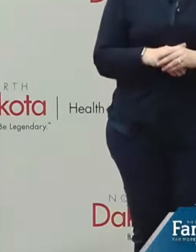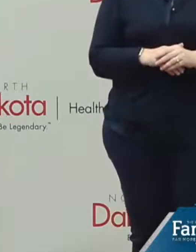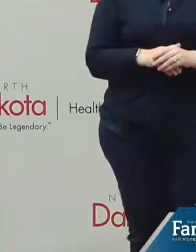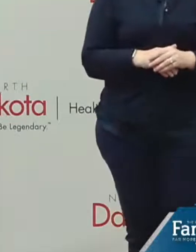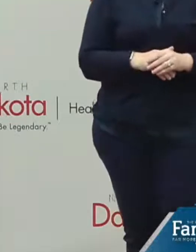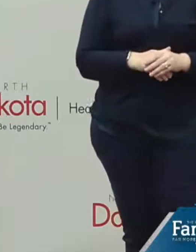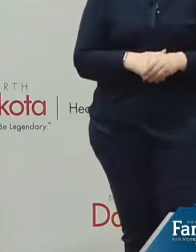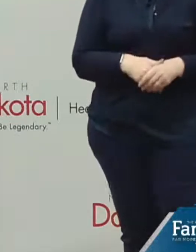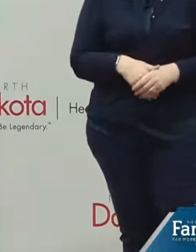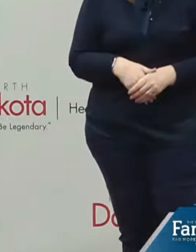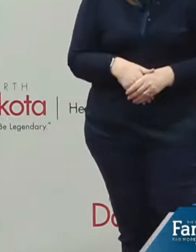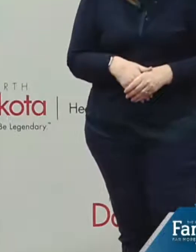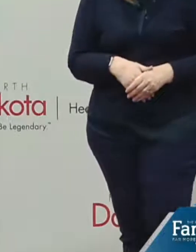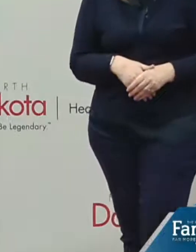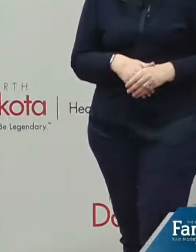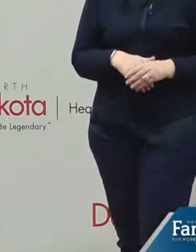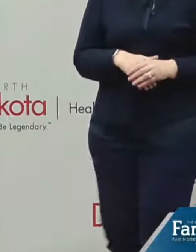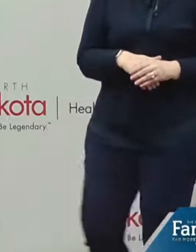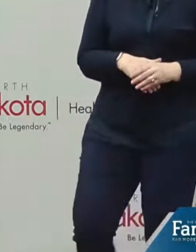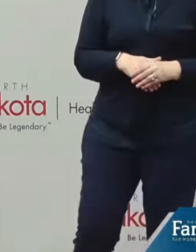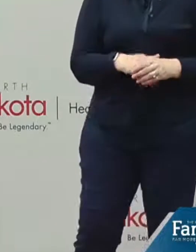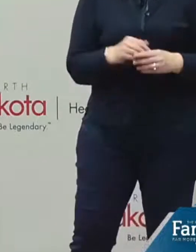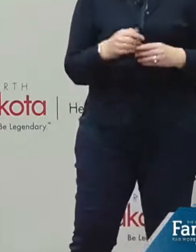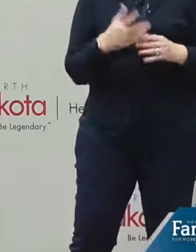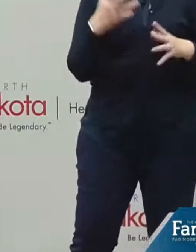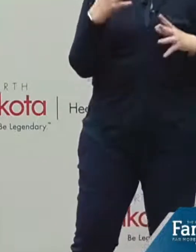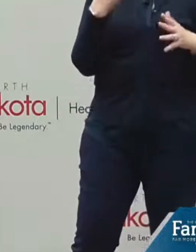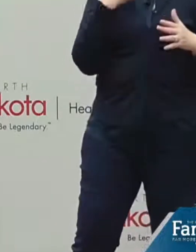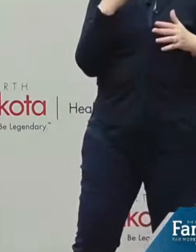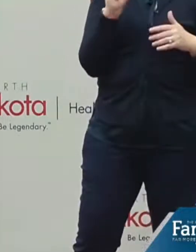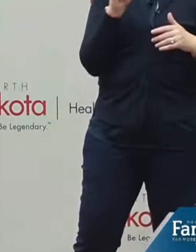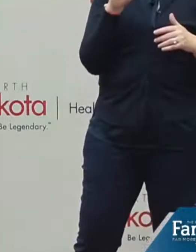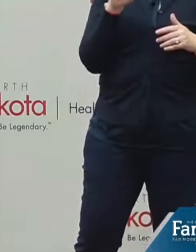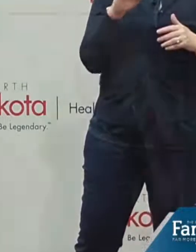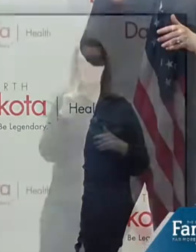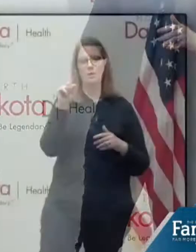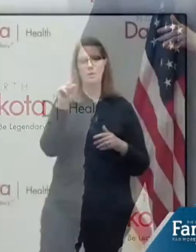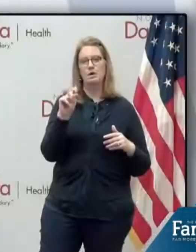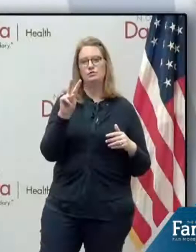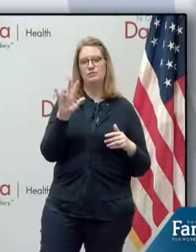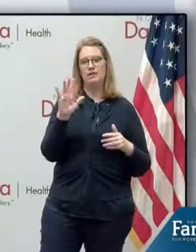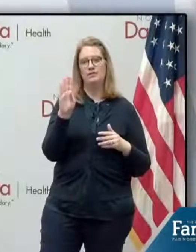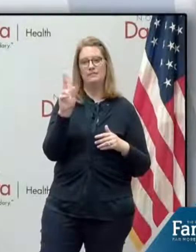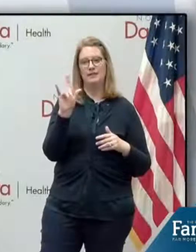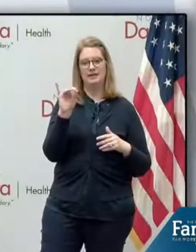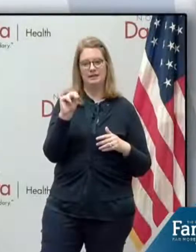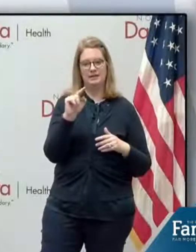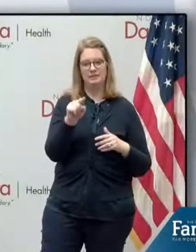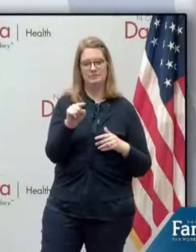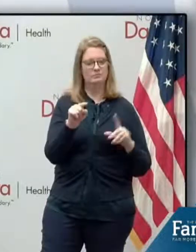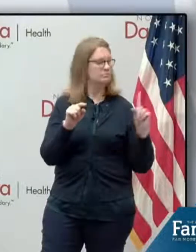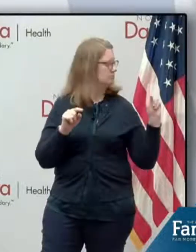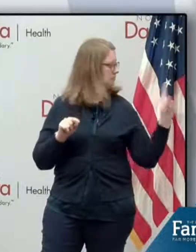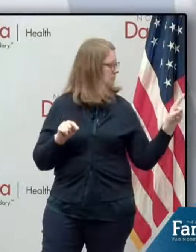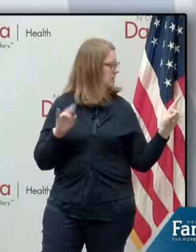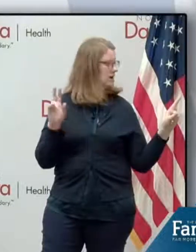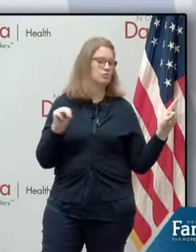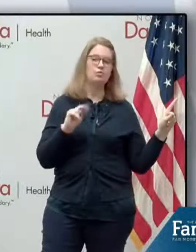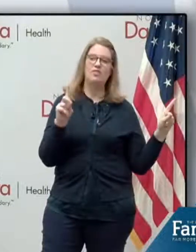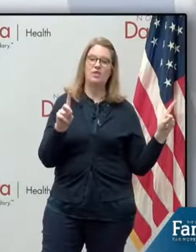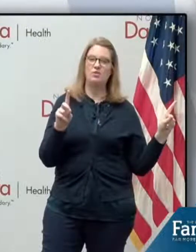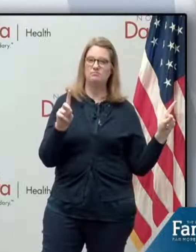So with that, in summary, I've got a slide here of the $1.25 billion, and I think again North Dakotans can